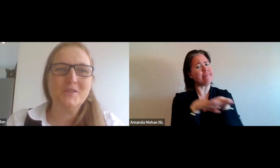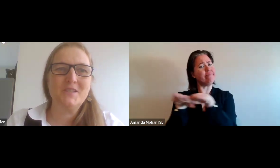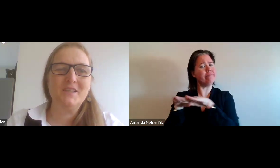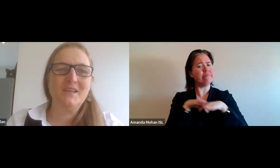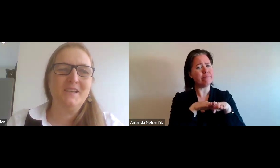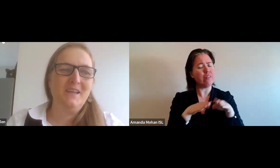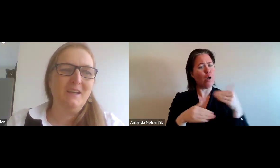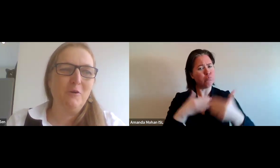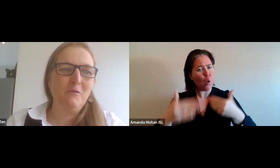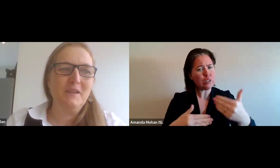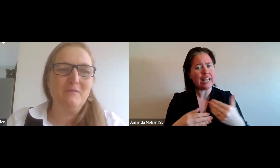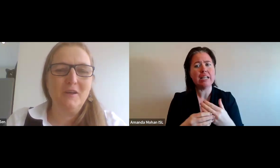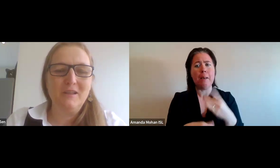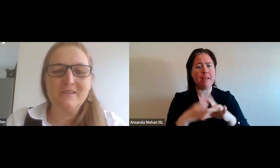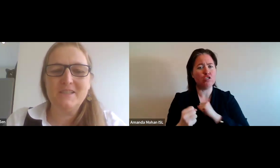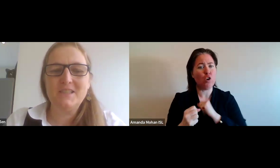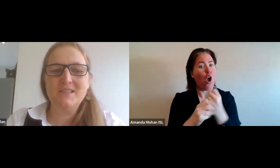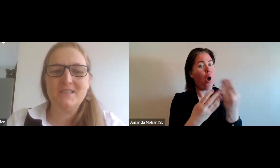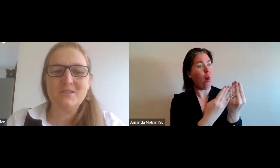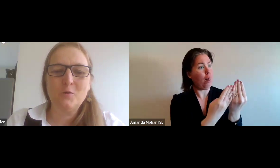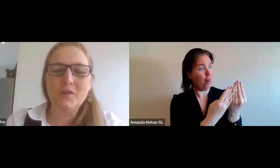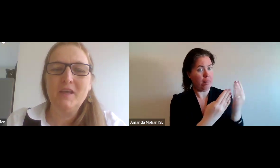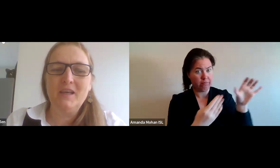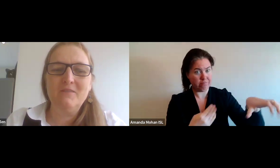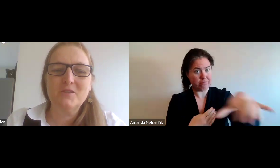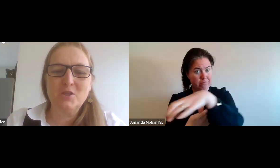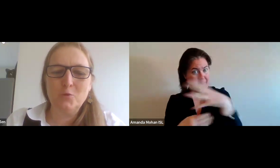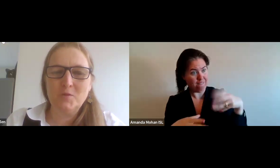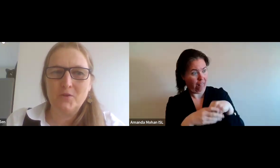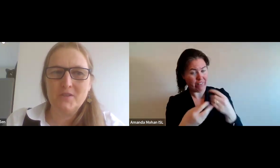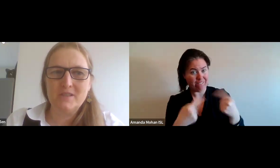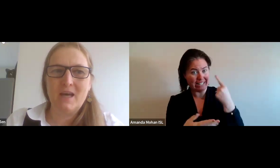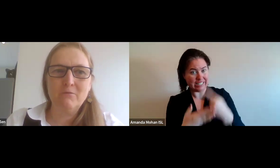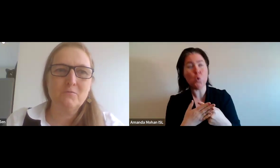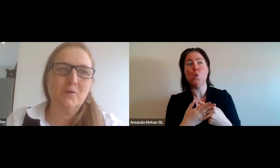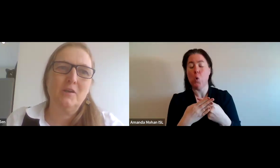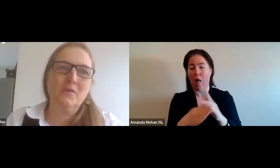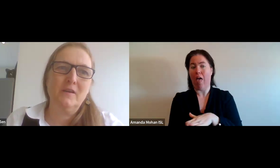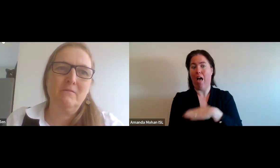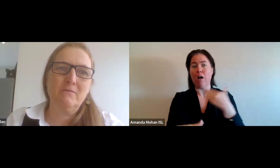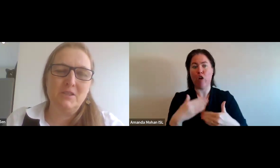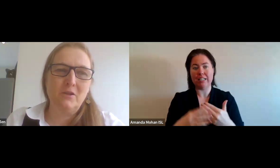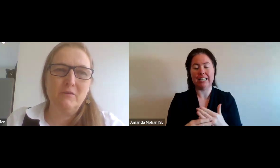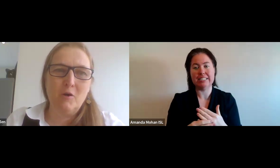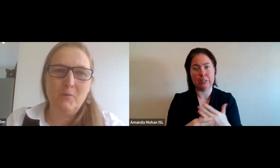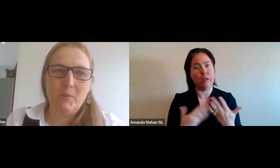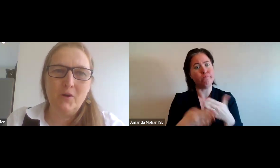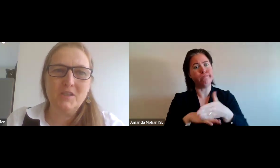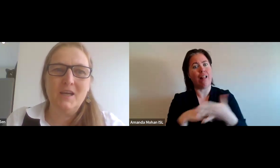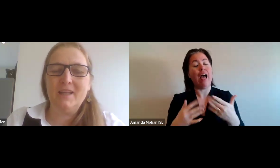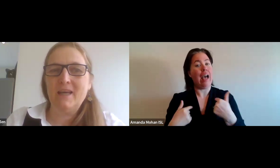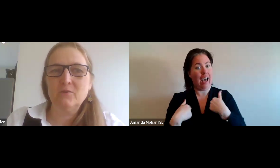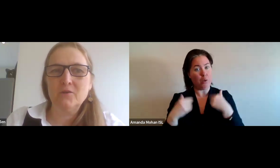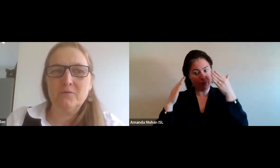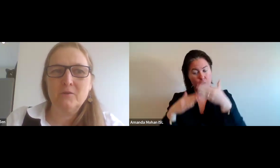the boards involved in the final decisions and so on. It was a huge process. I was working on the We Shall Overcome